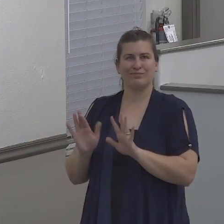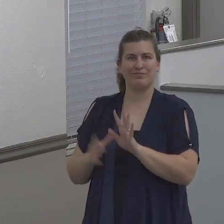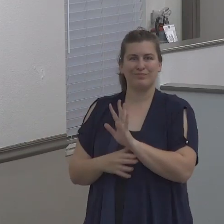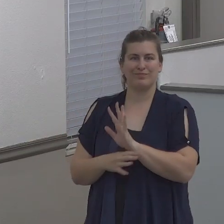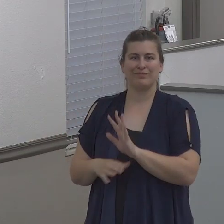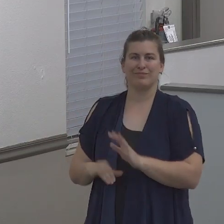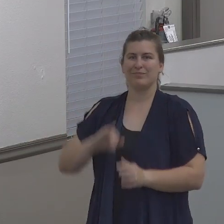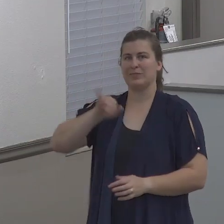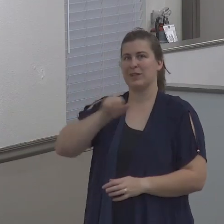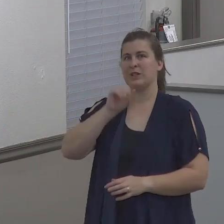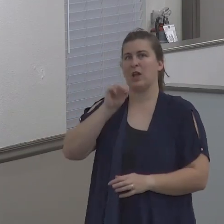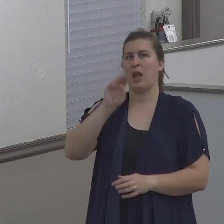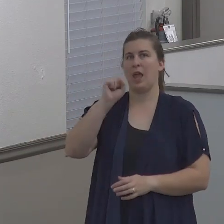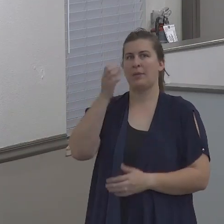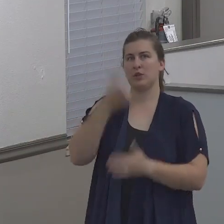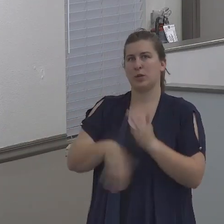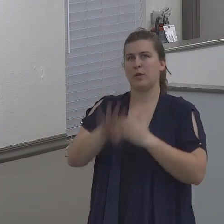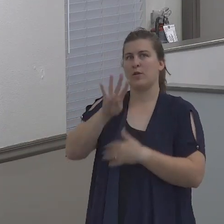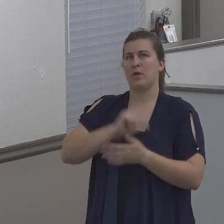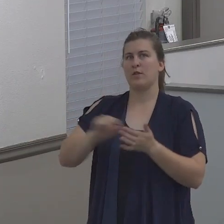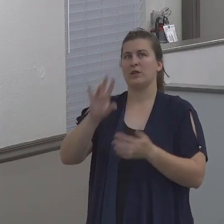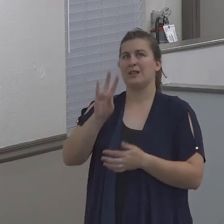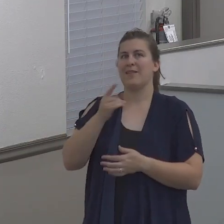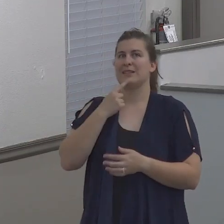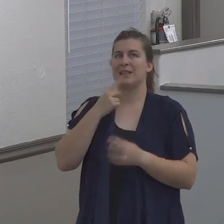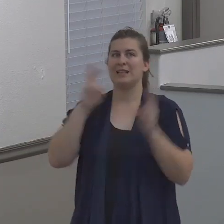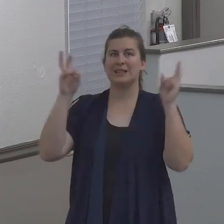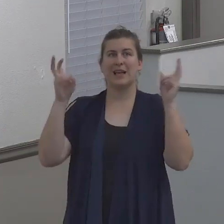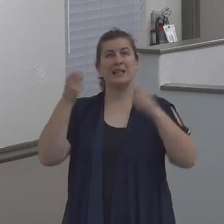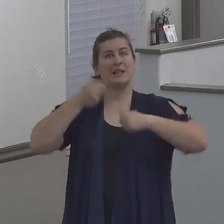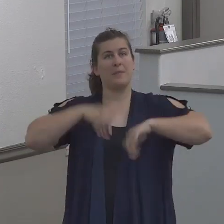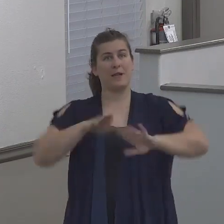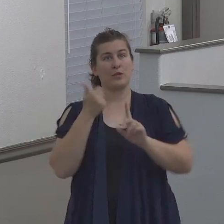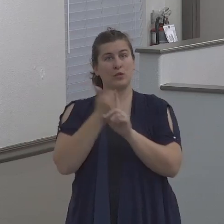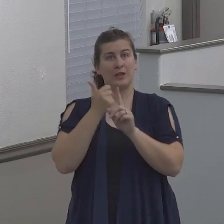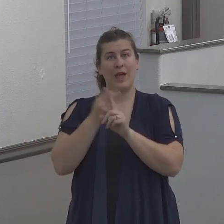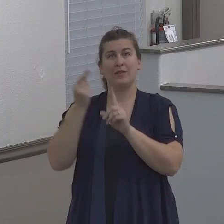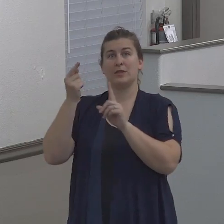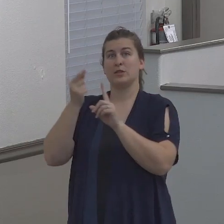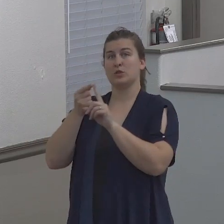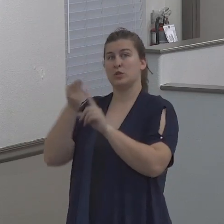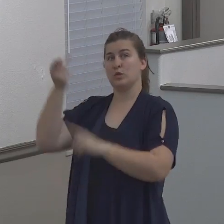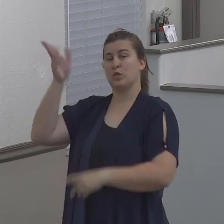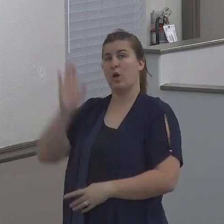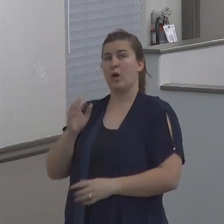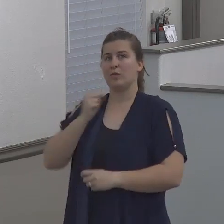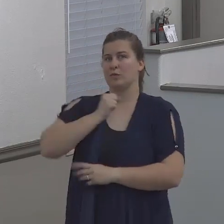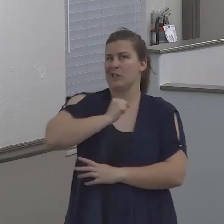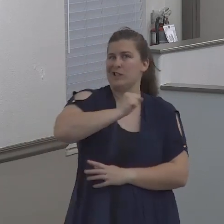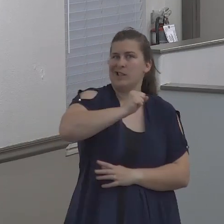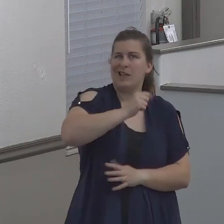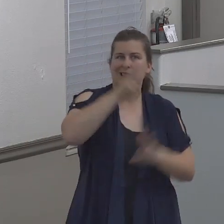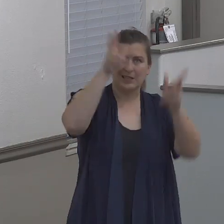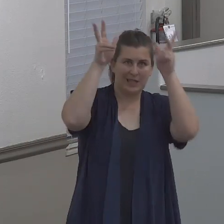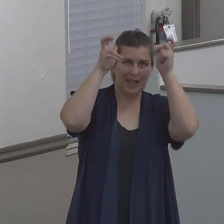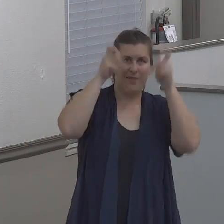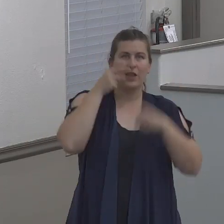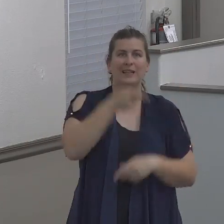do is just submit ourselves, James 4:7. Submit yourselves, therefore, to God. That's point number